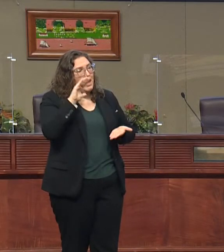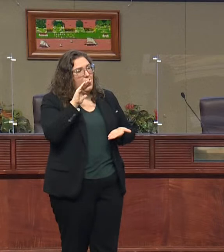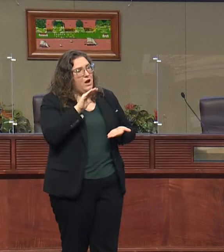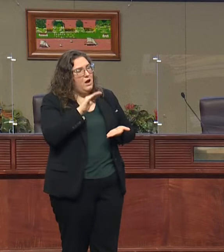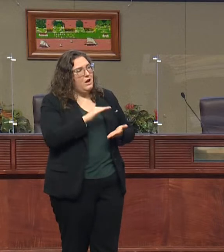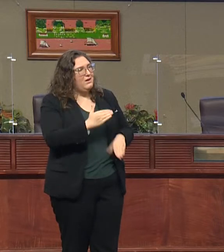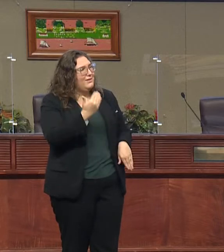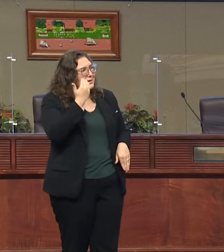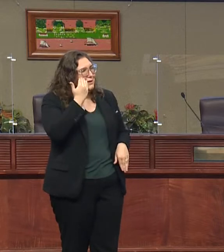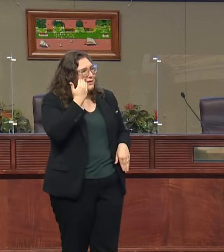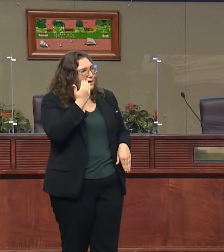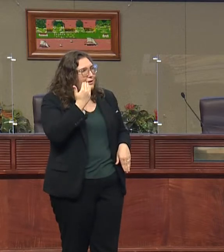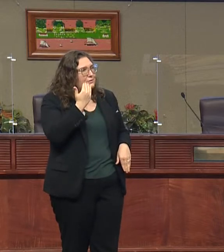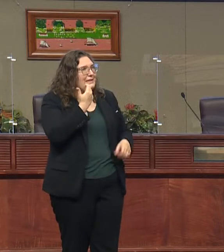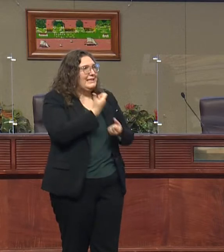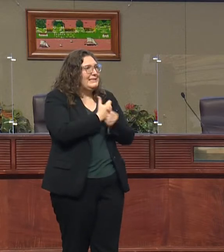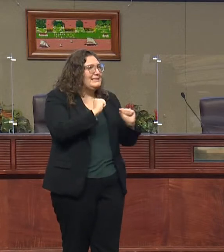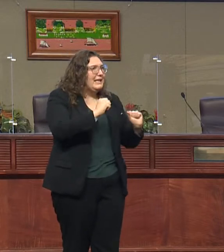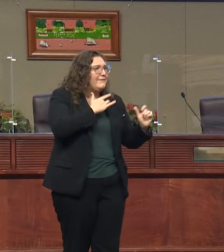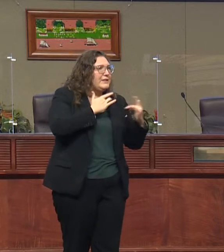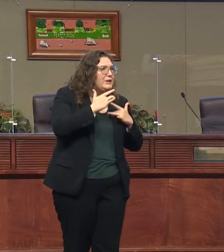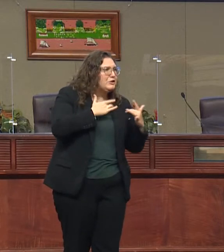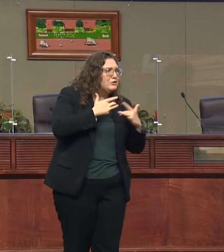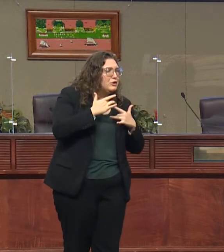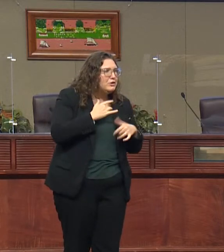protocols and safety concerns, especially